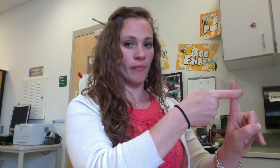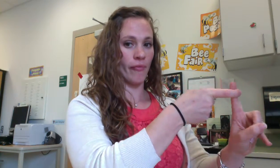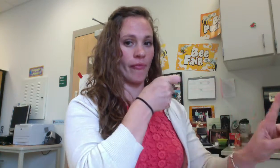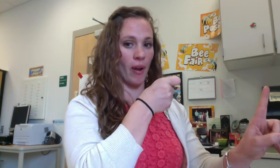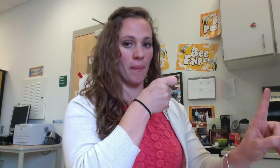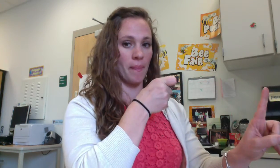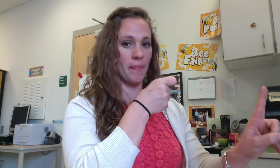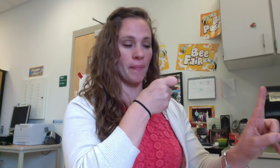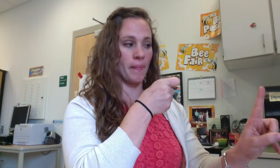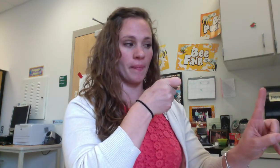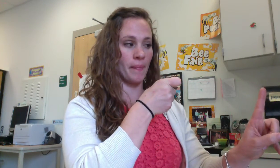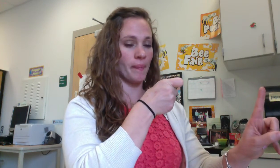From.